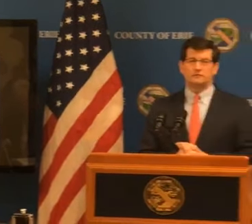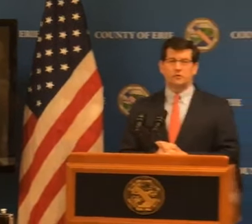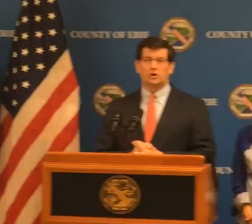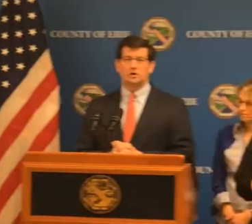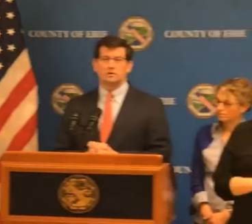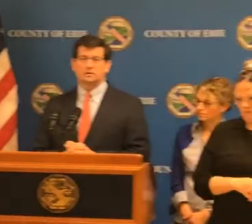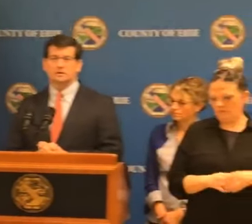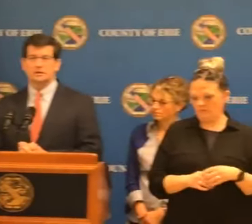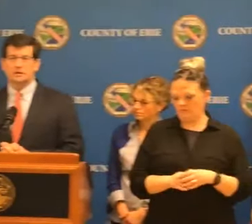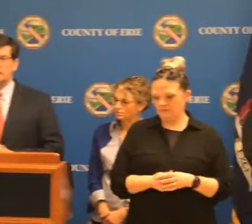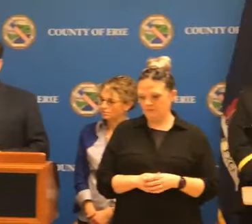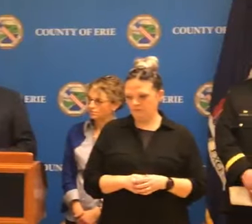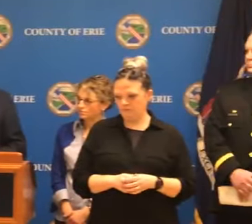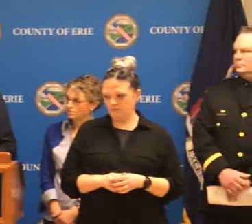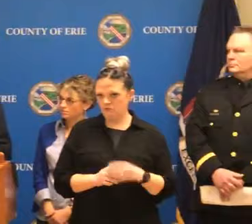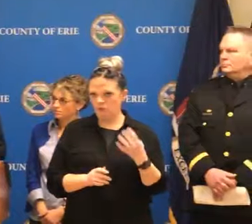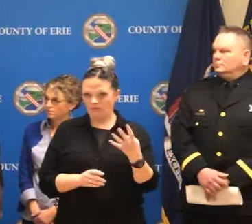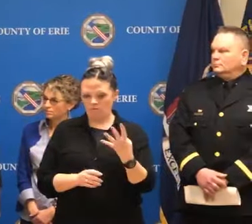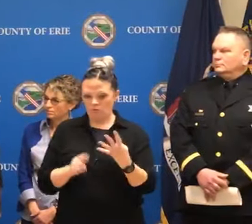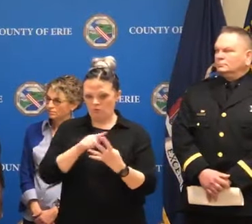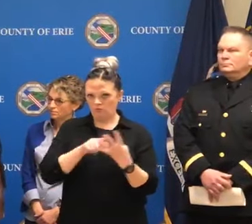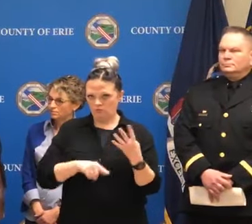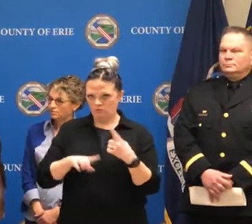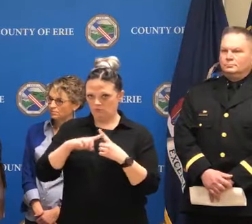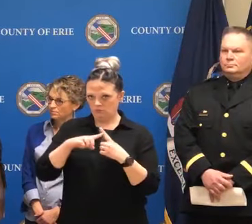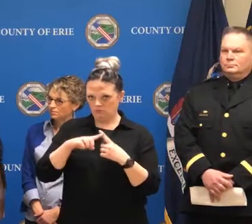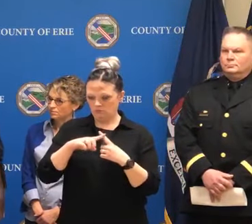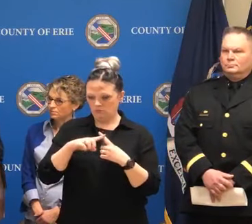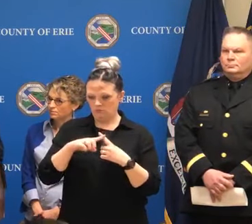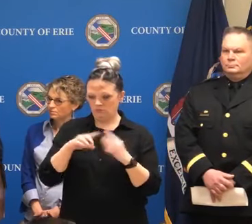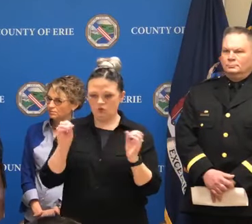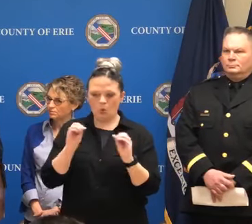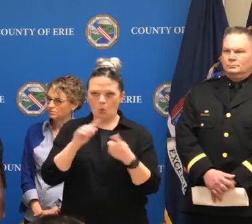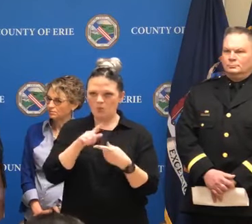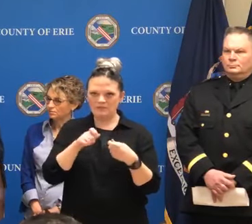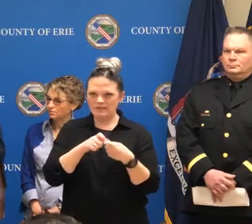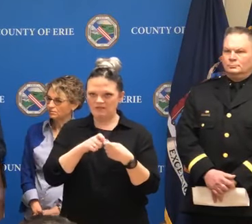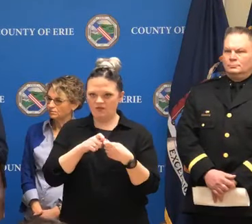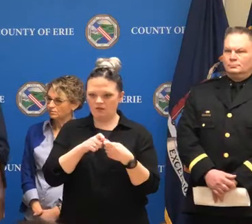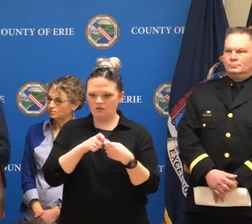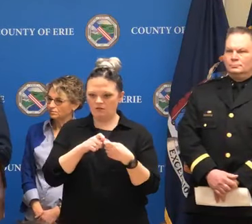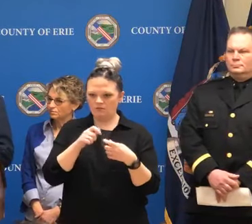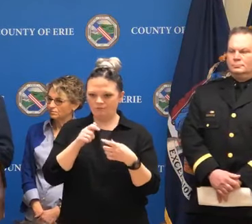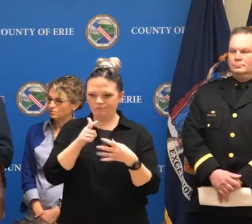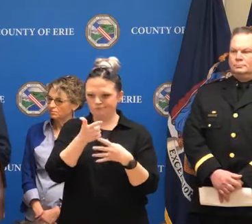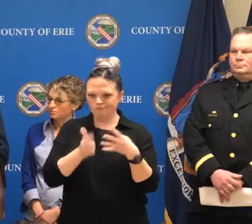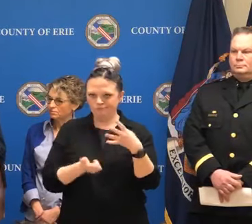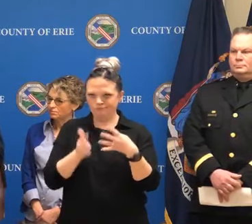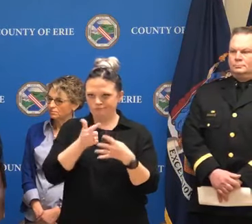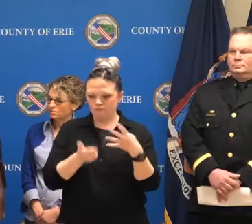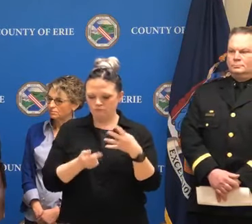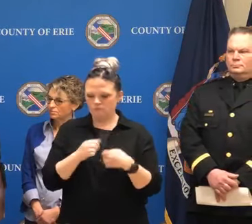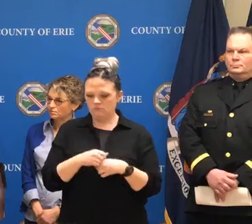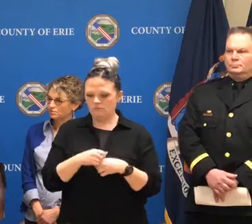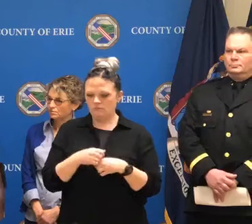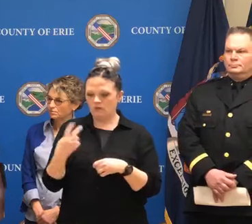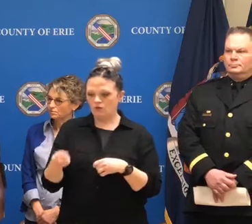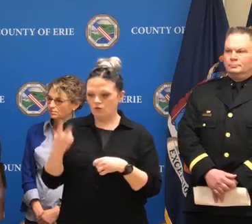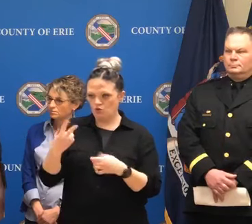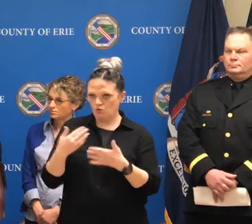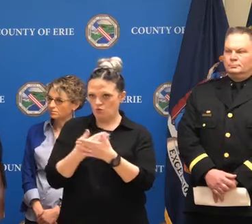The four cases, in no particular order, once again, there are two